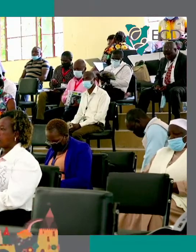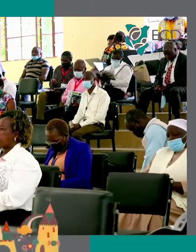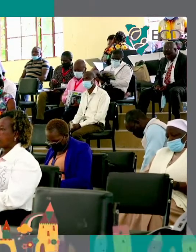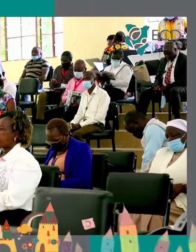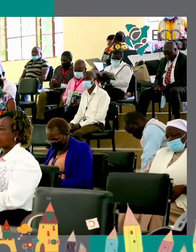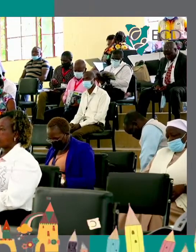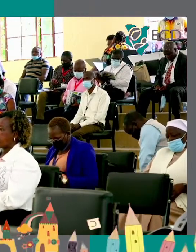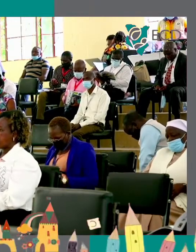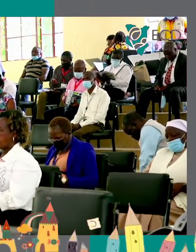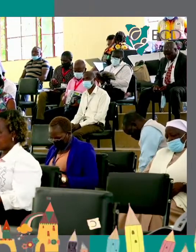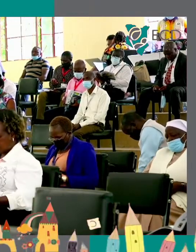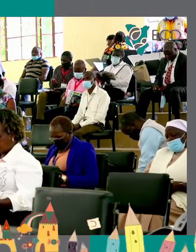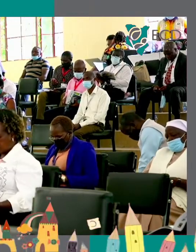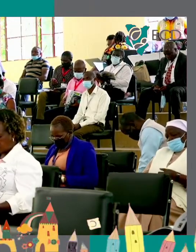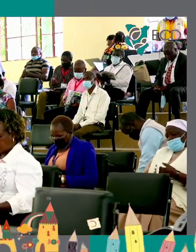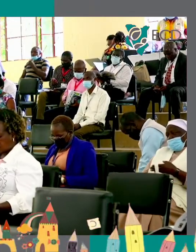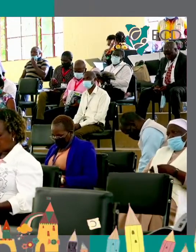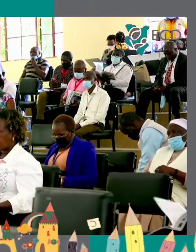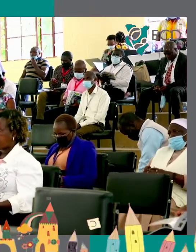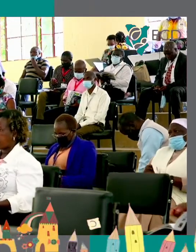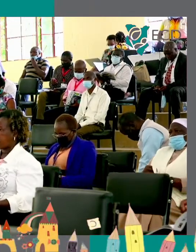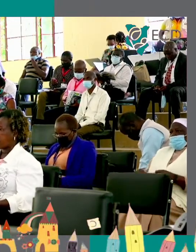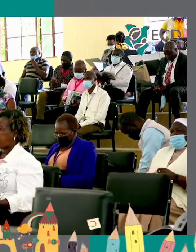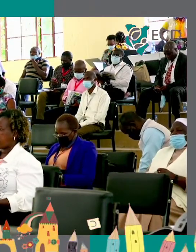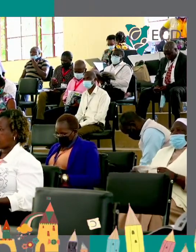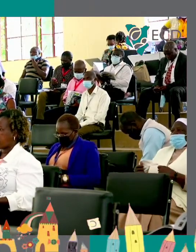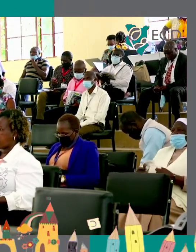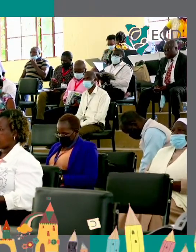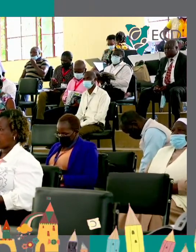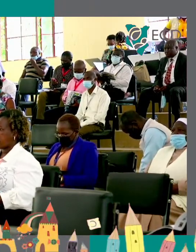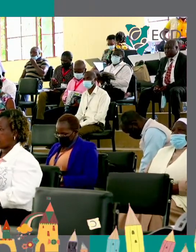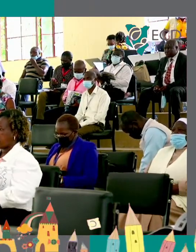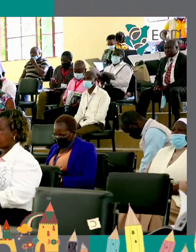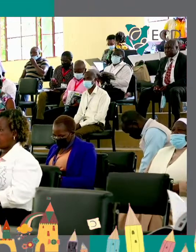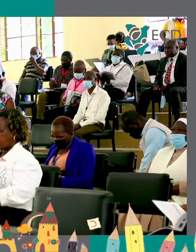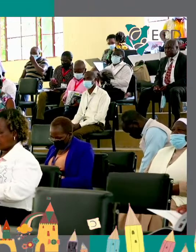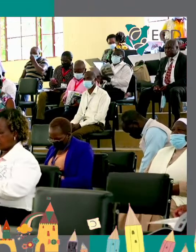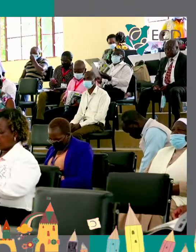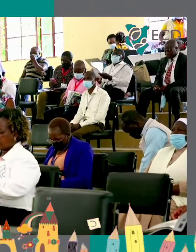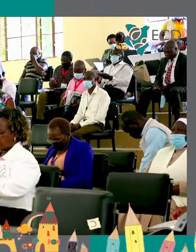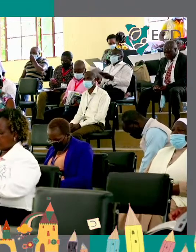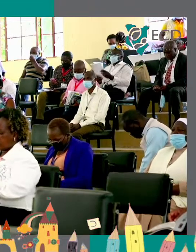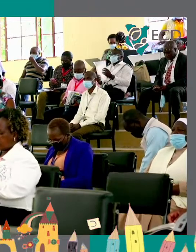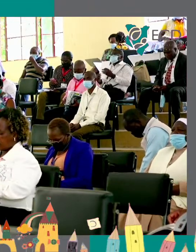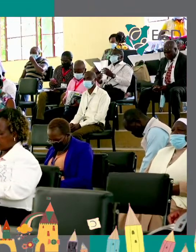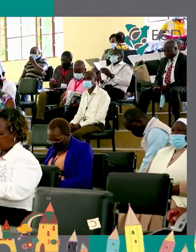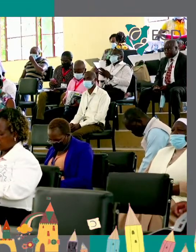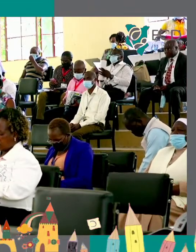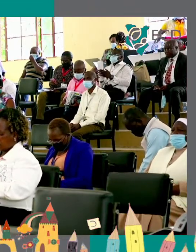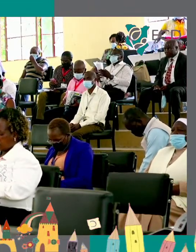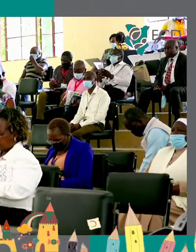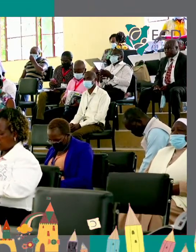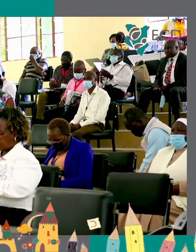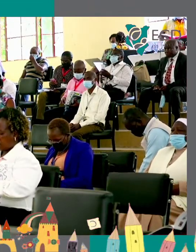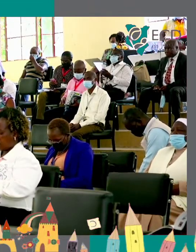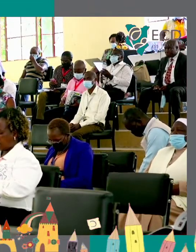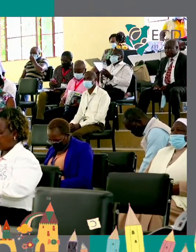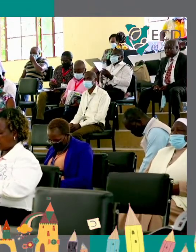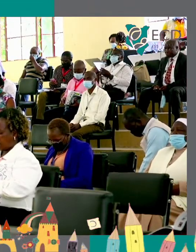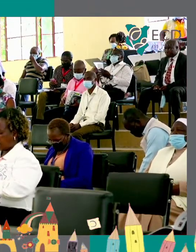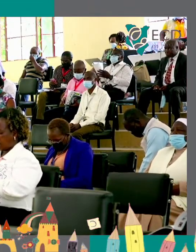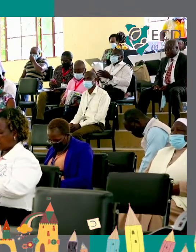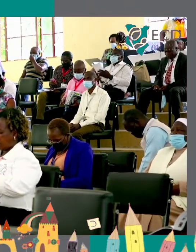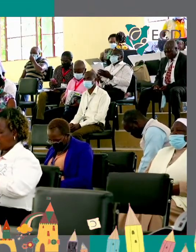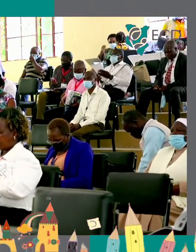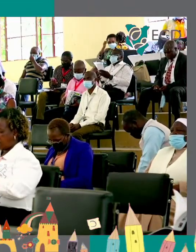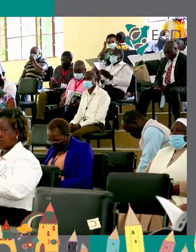We will recognize the guests that are here with us. We have several CECs and directors present. we will recognize you in the session that is